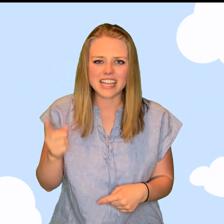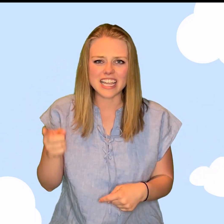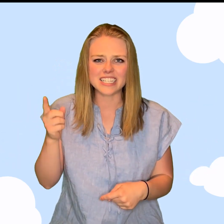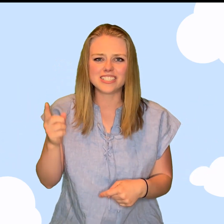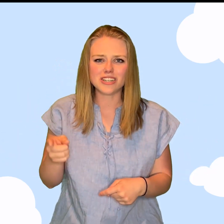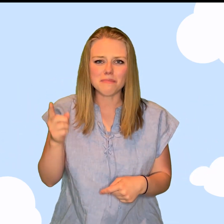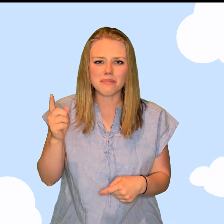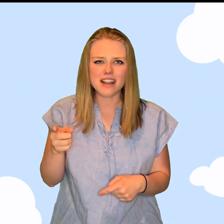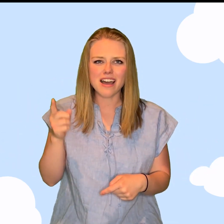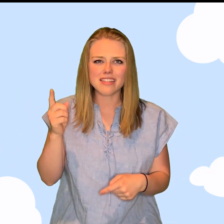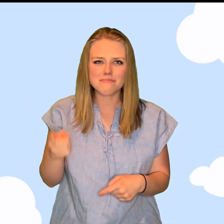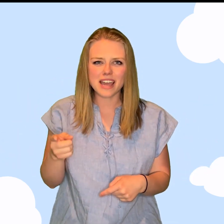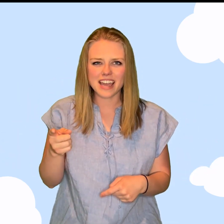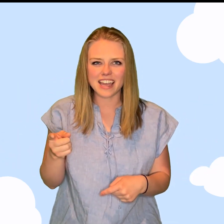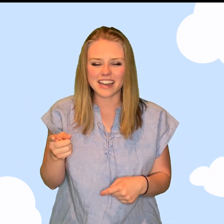monkeys jumping on the bed."